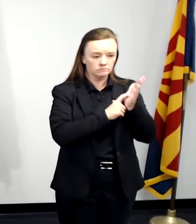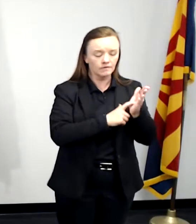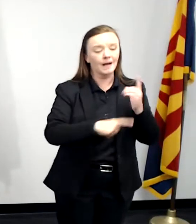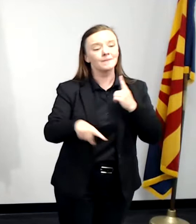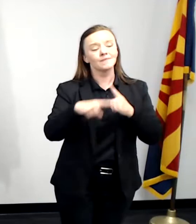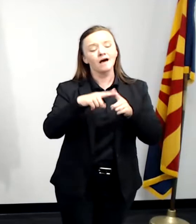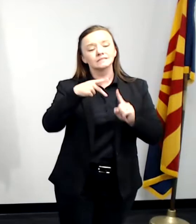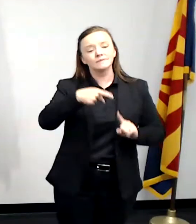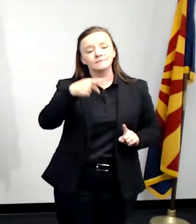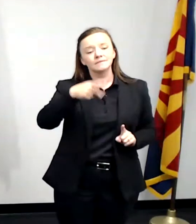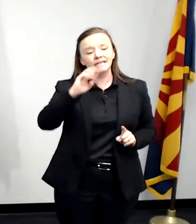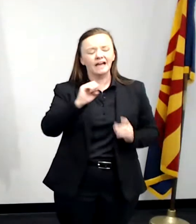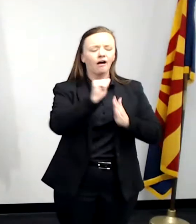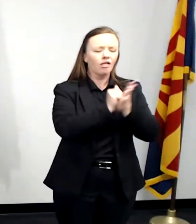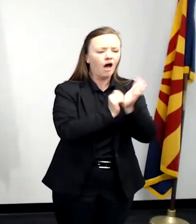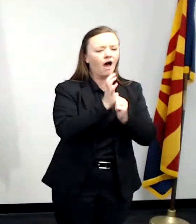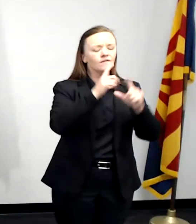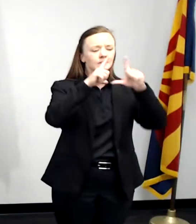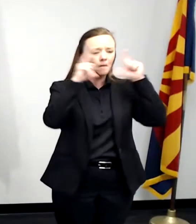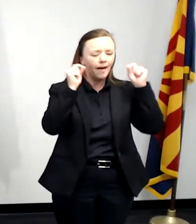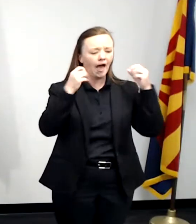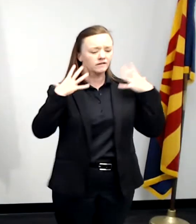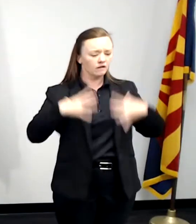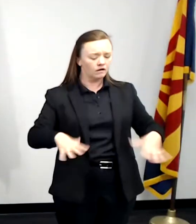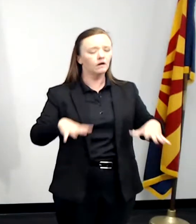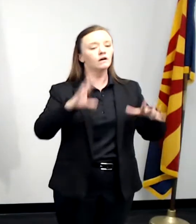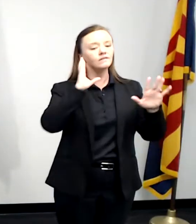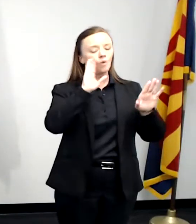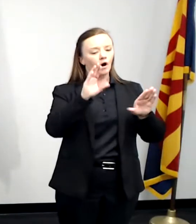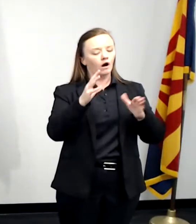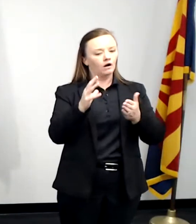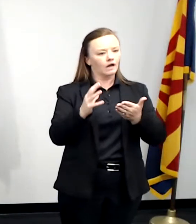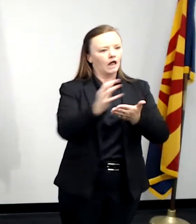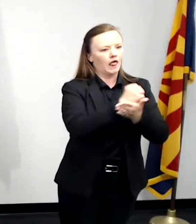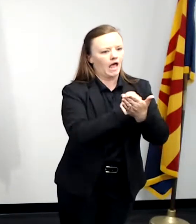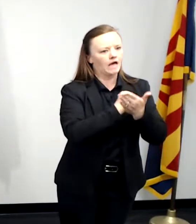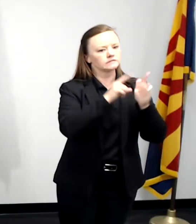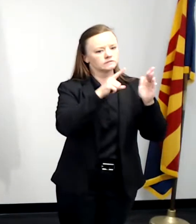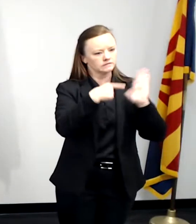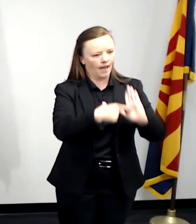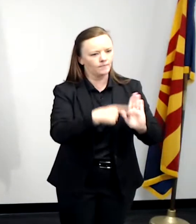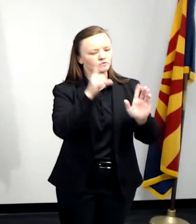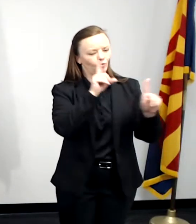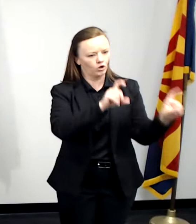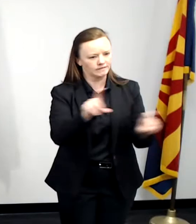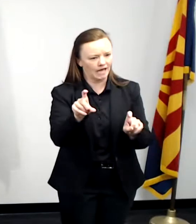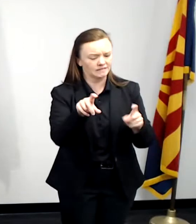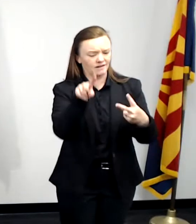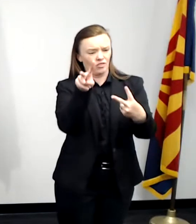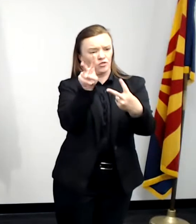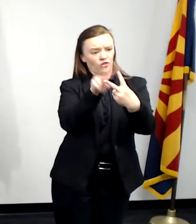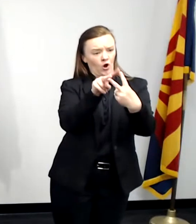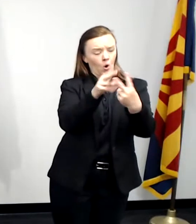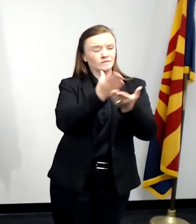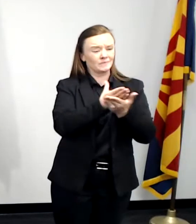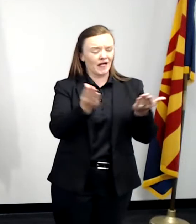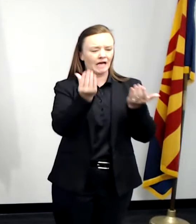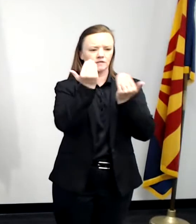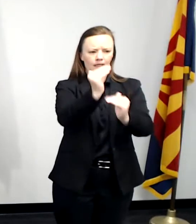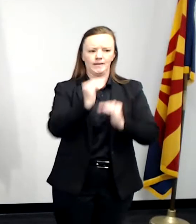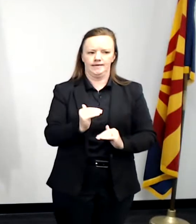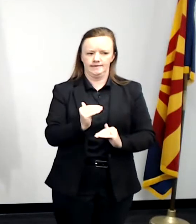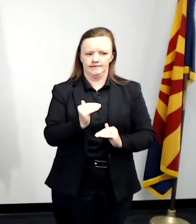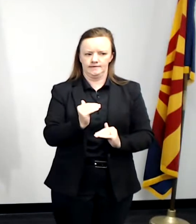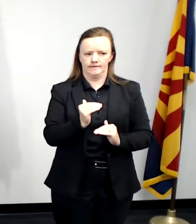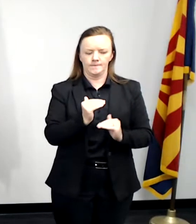equipment that healthcare providers need in order to safely collect those specimens from patients. So we know that there's plenty of testing